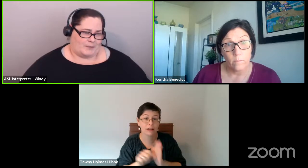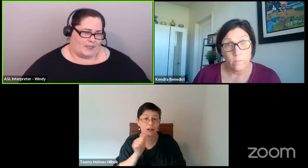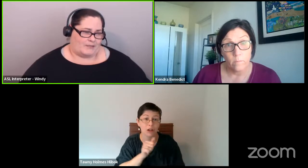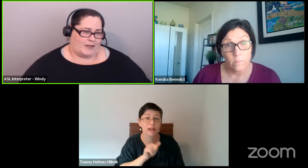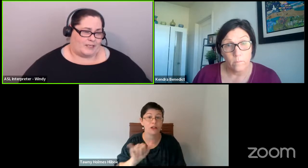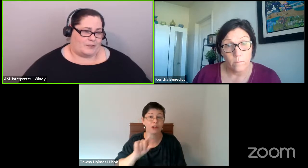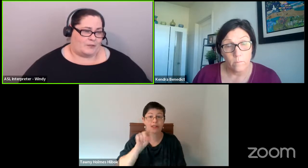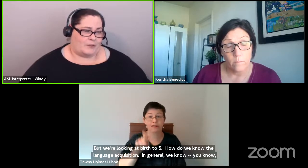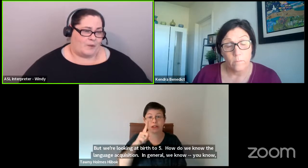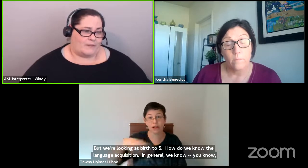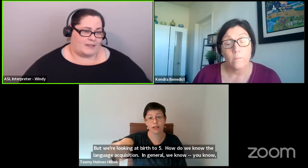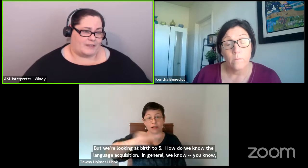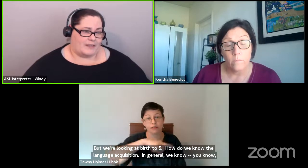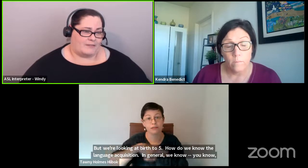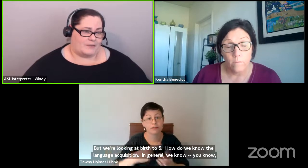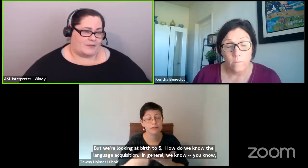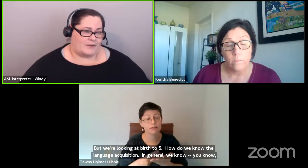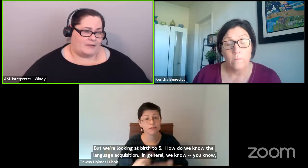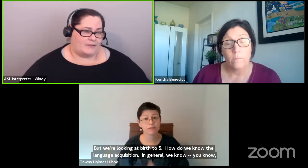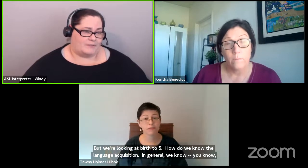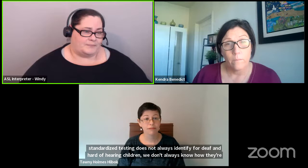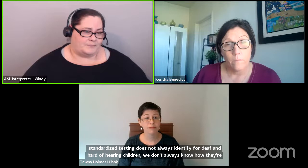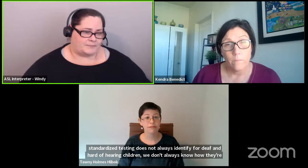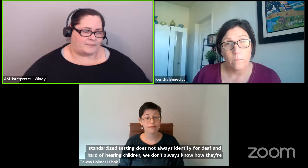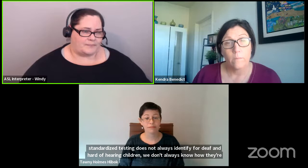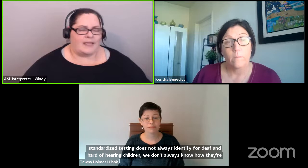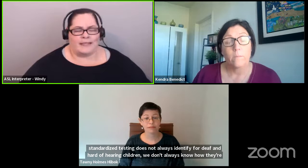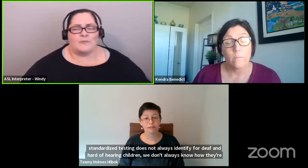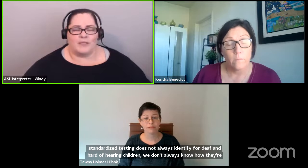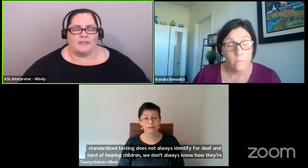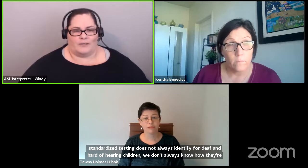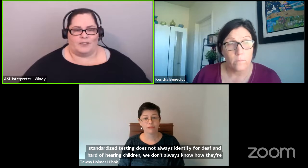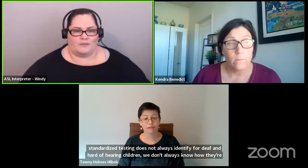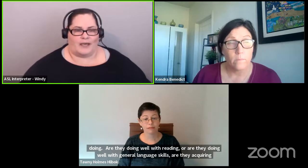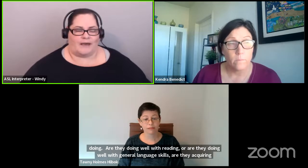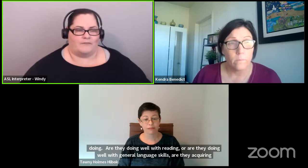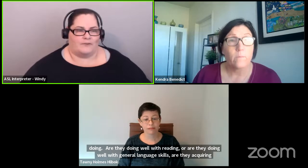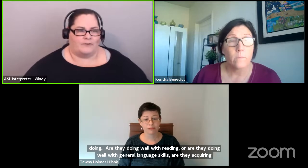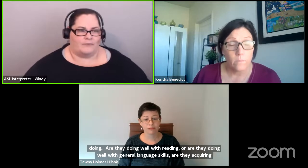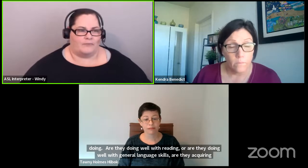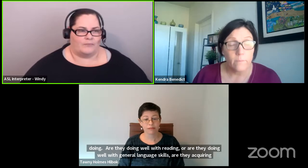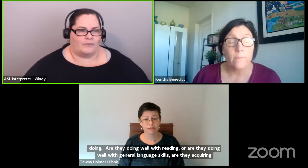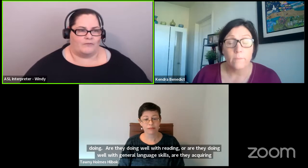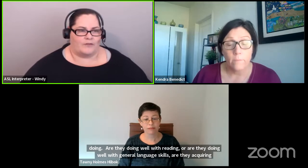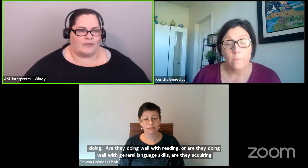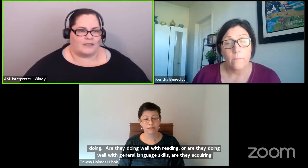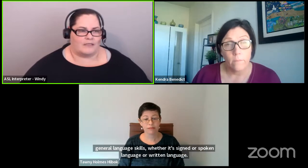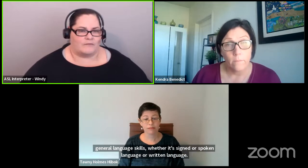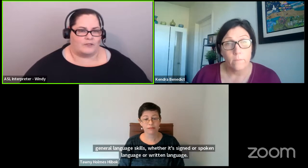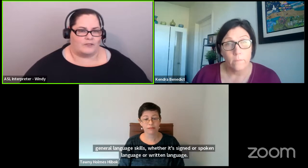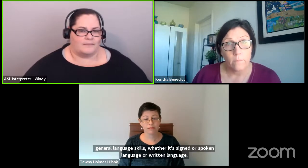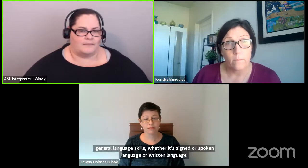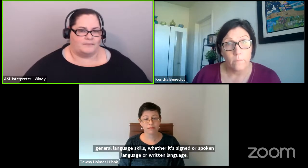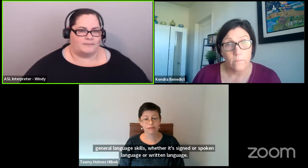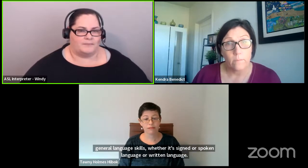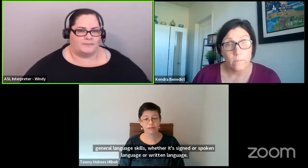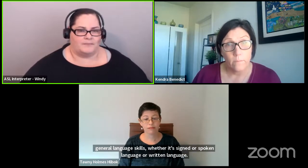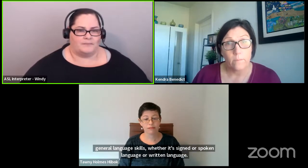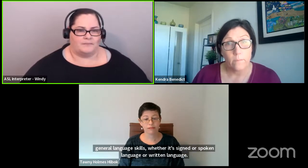Do we have to specify? So do we want the state of Arizona? That's one of the questions we have for this task